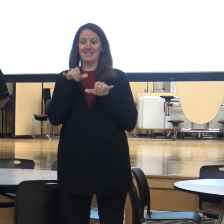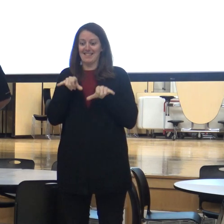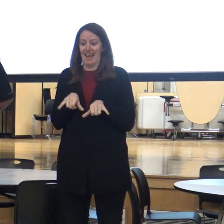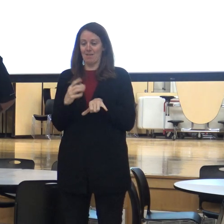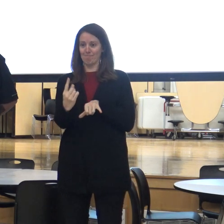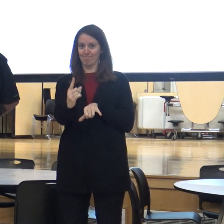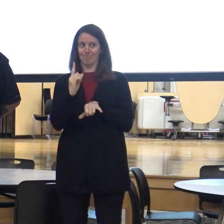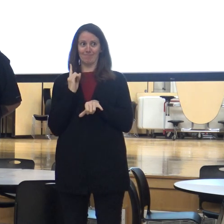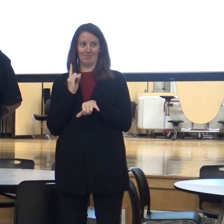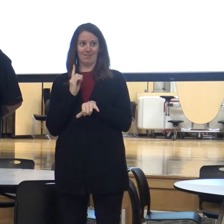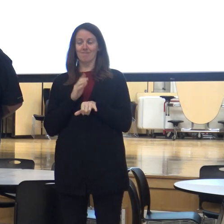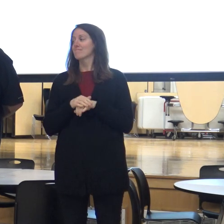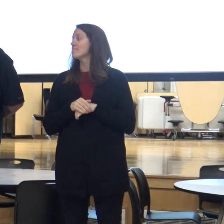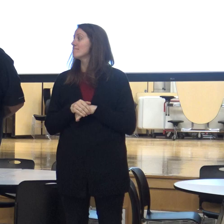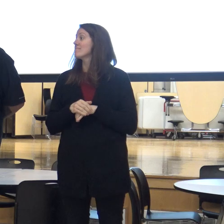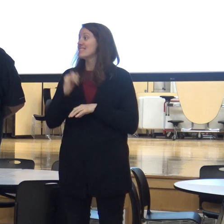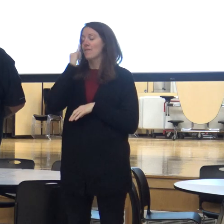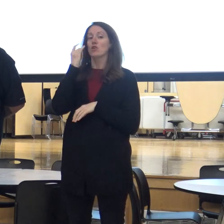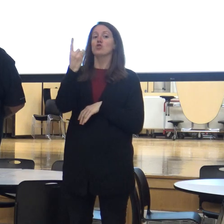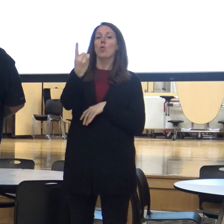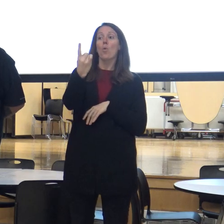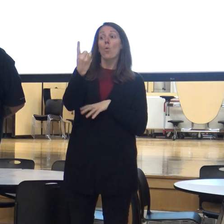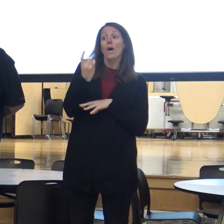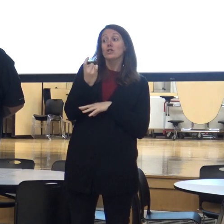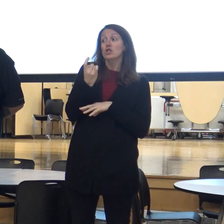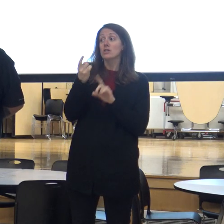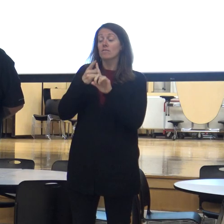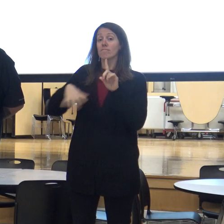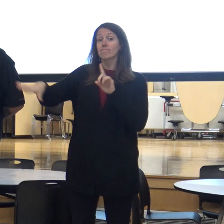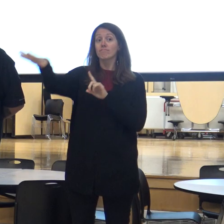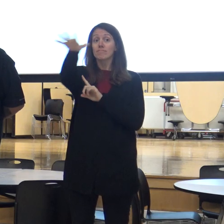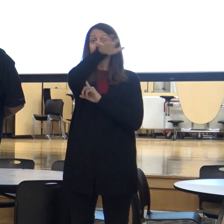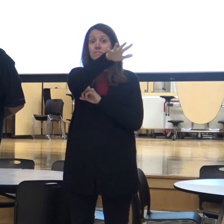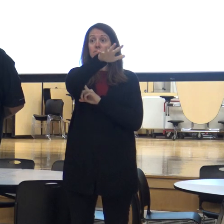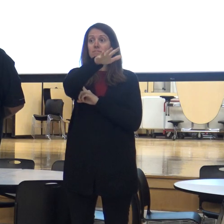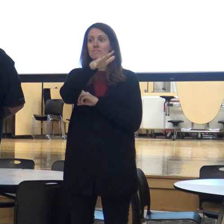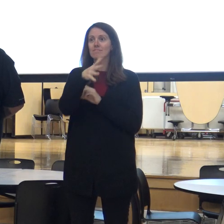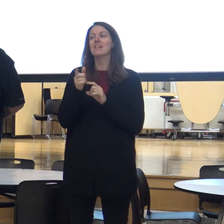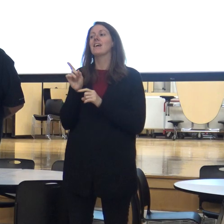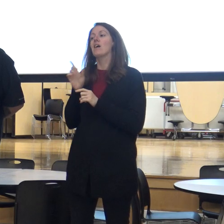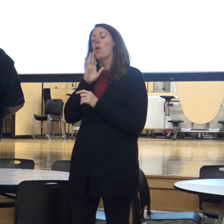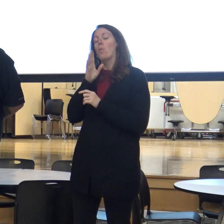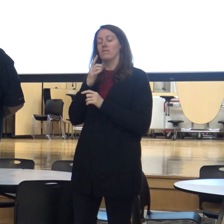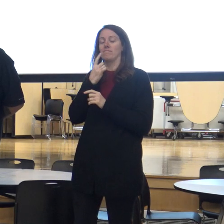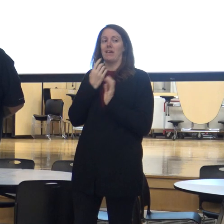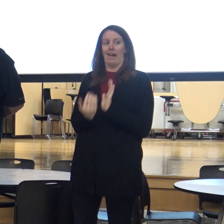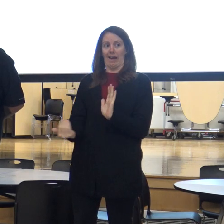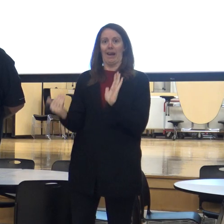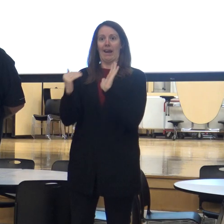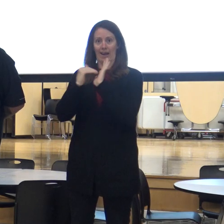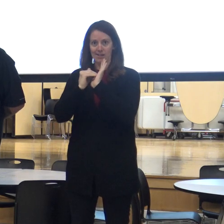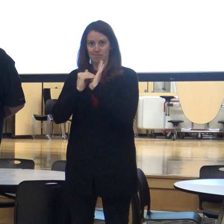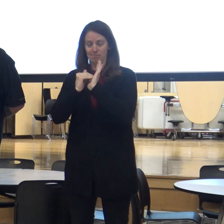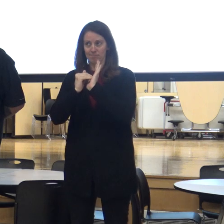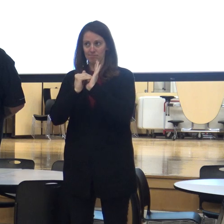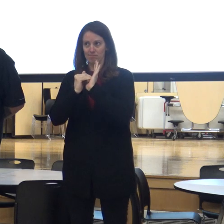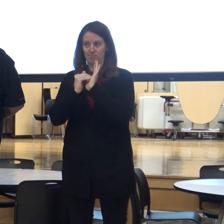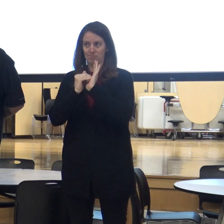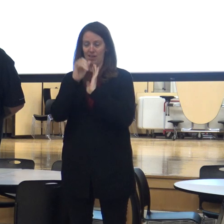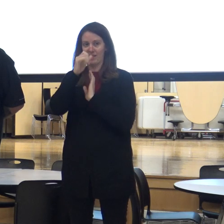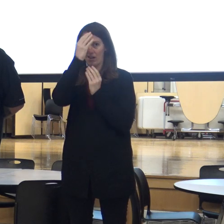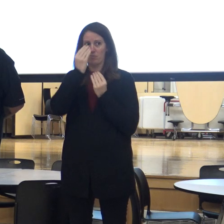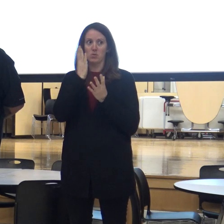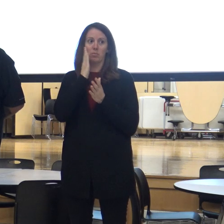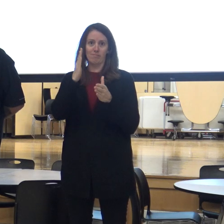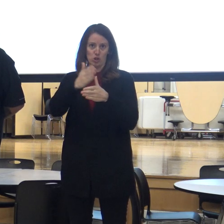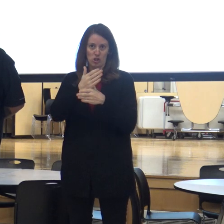here. And if there's a question that you ask, we've asked that Rick will repeat that question. So then that information